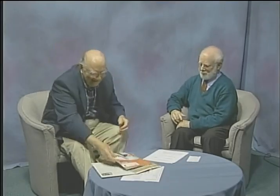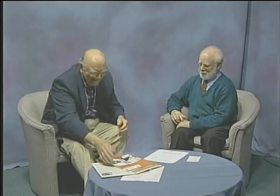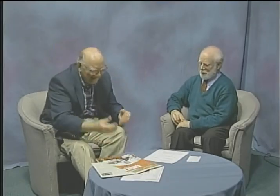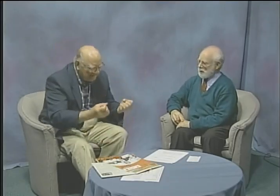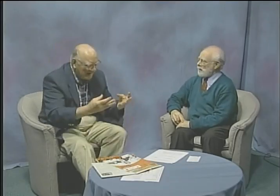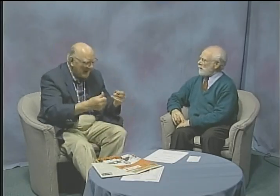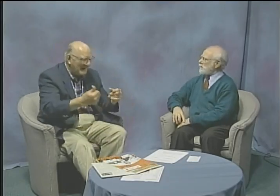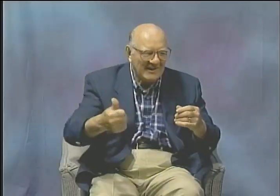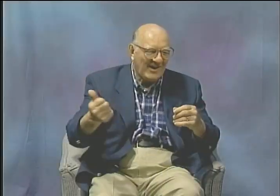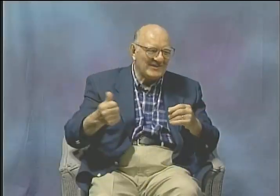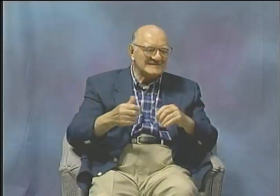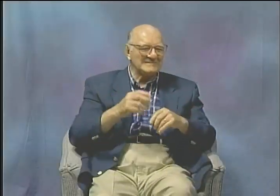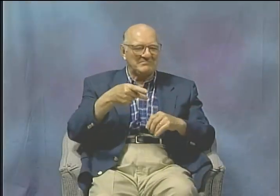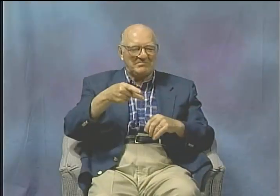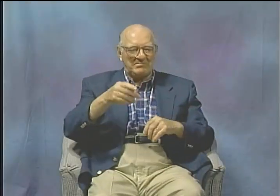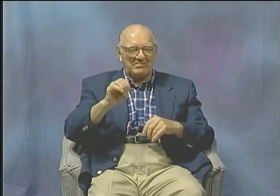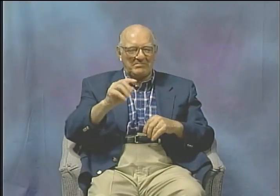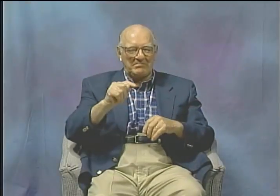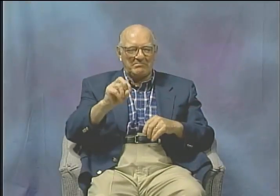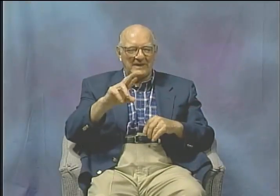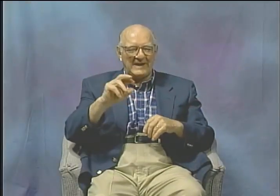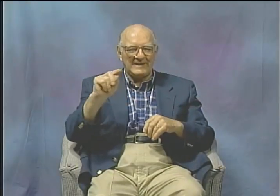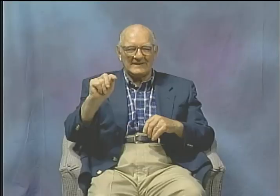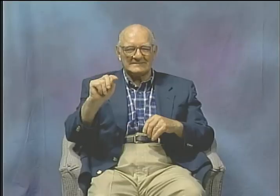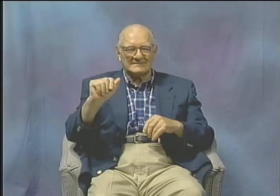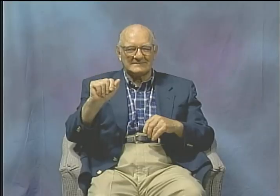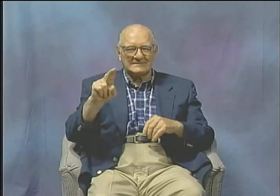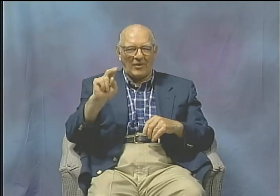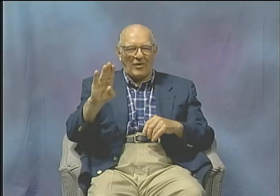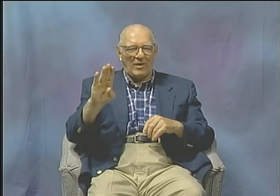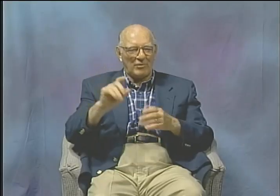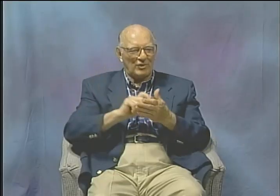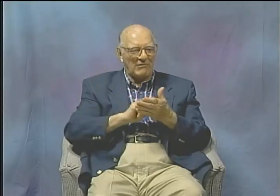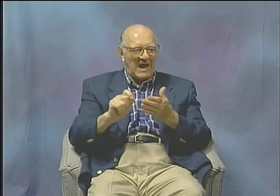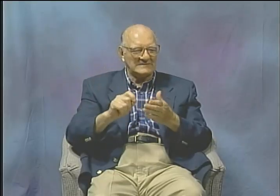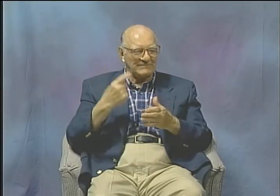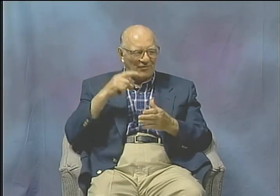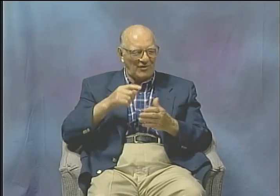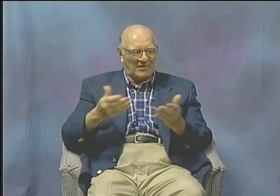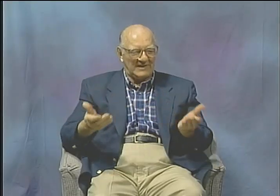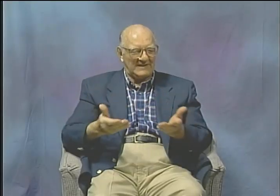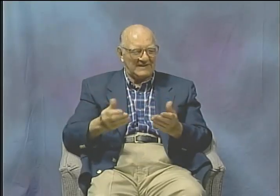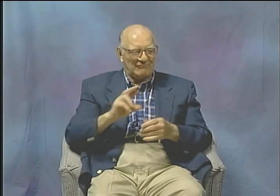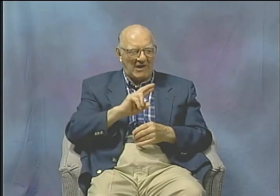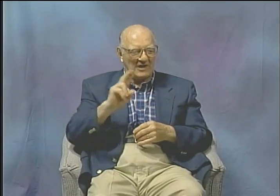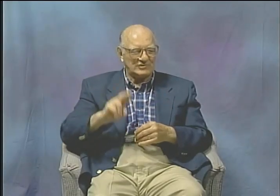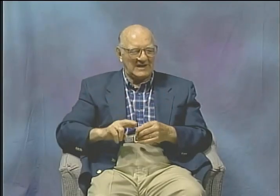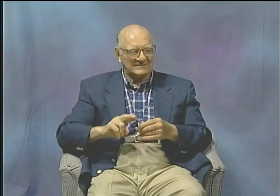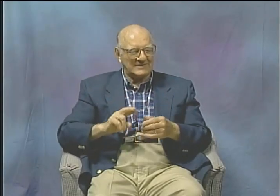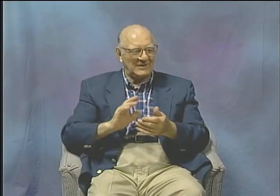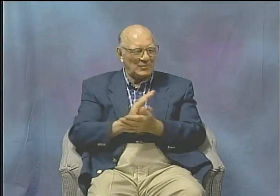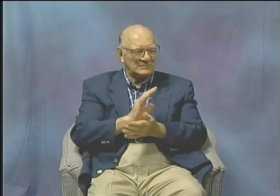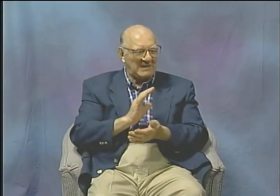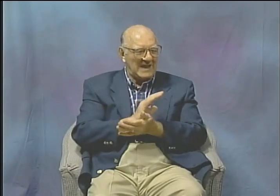And then many others. Peter Torb, who writes for his Rochester newspaper,